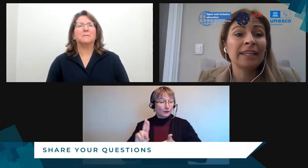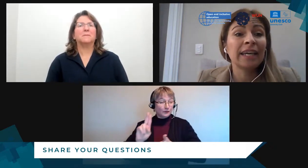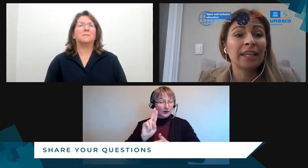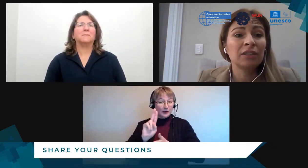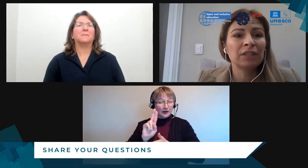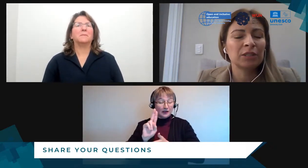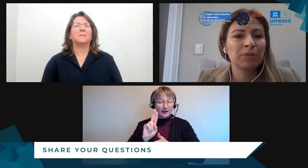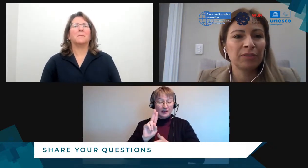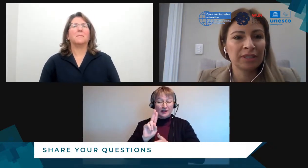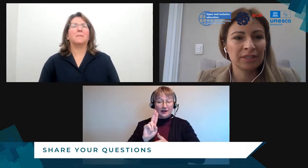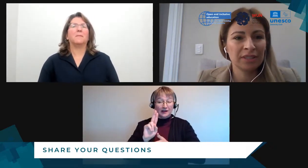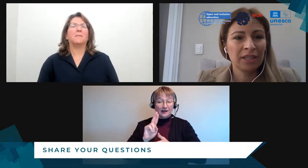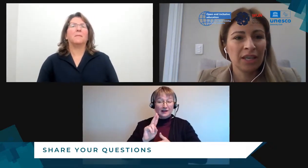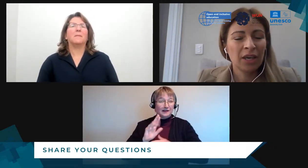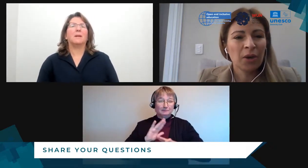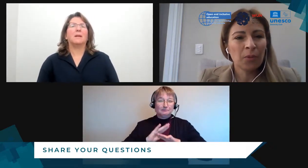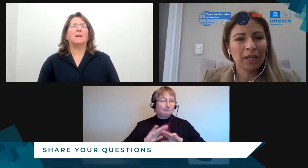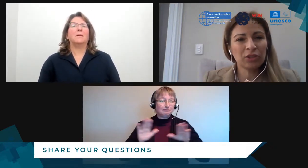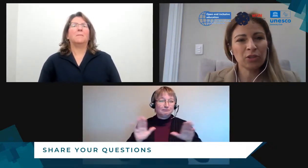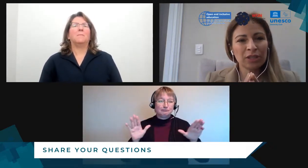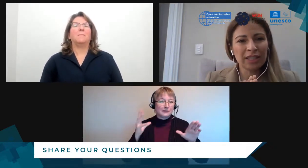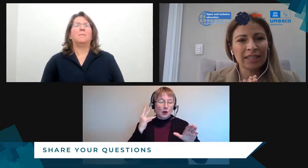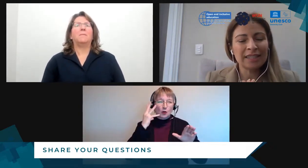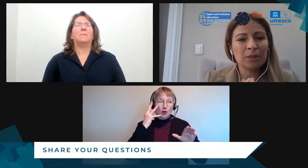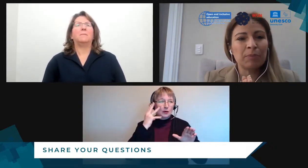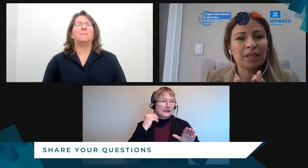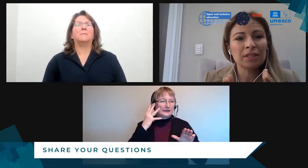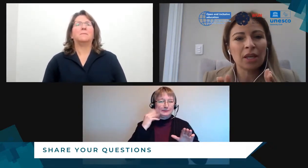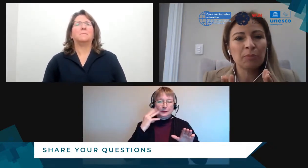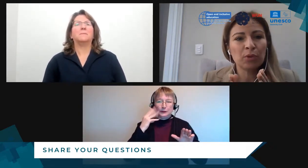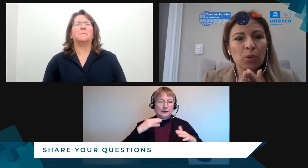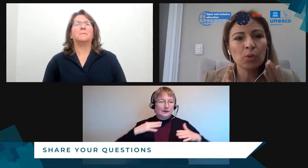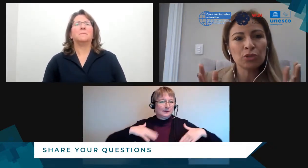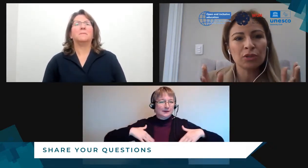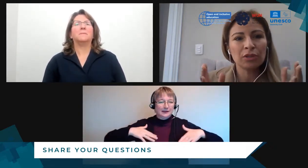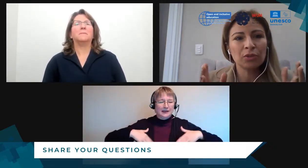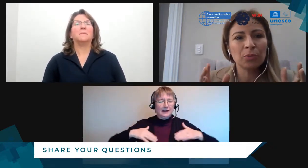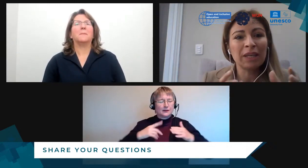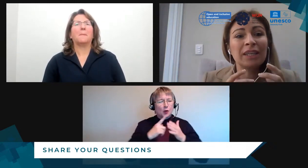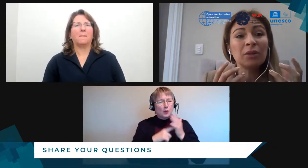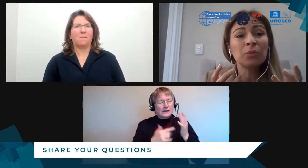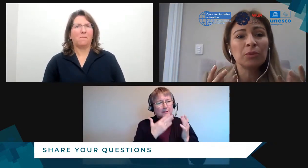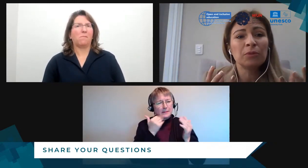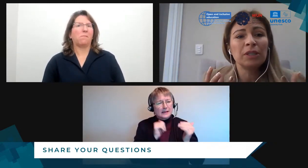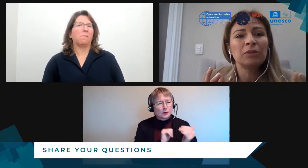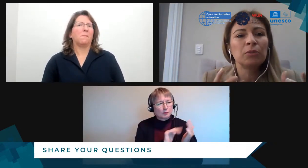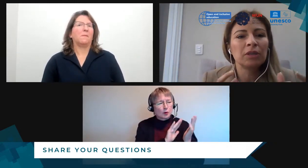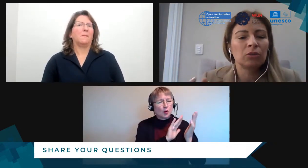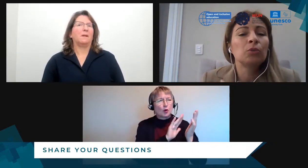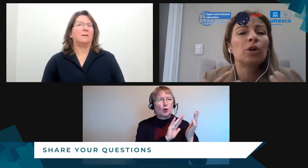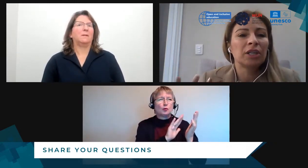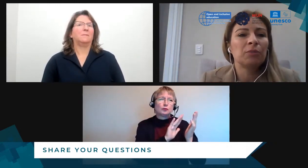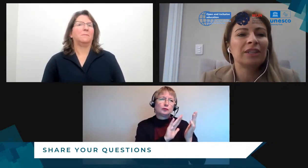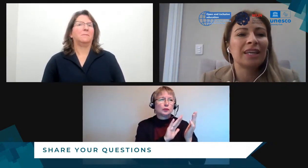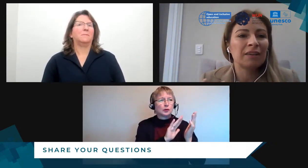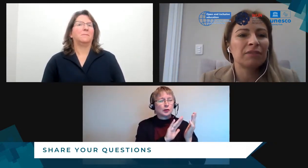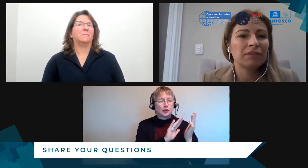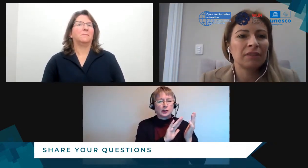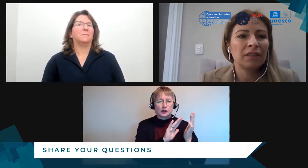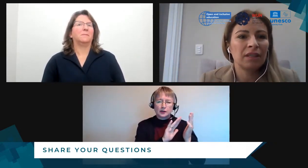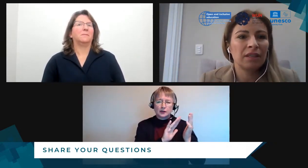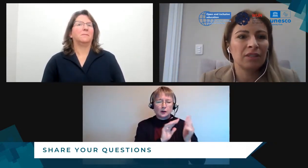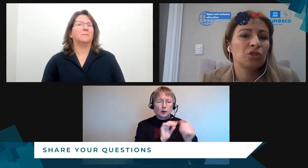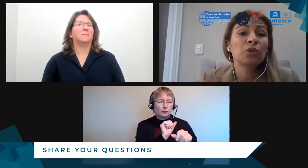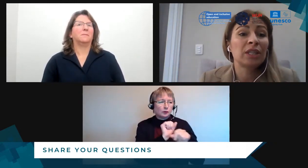had any kind of experience. What do you think is the best approach to begin with, to work with